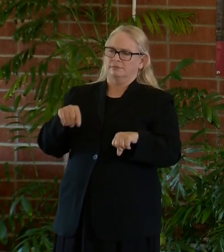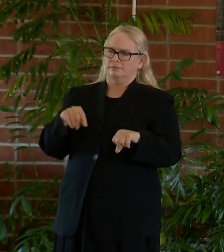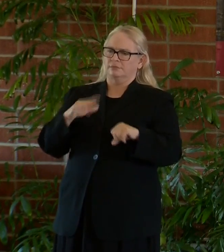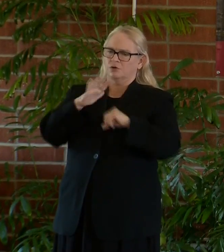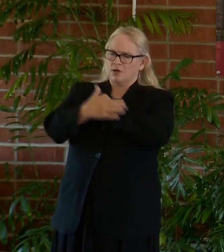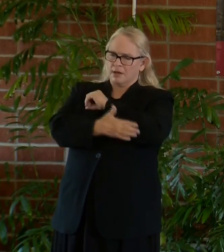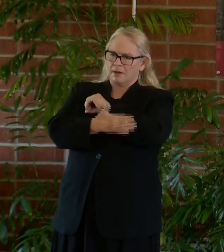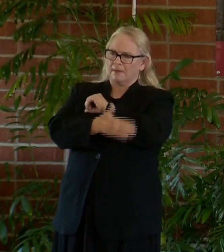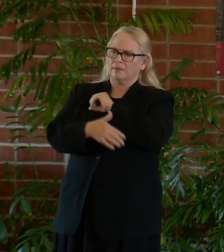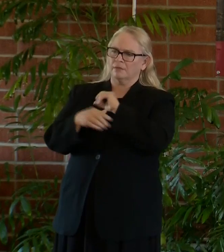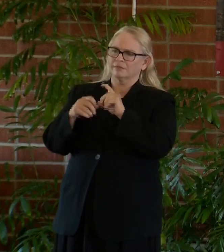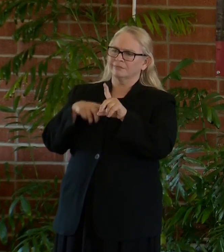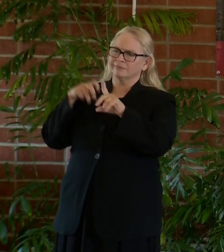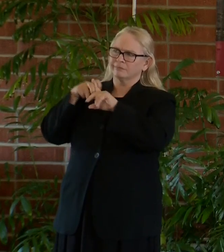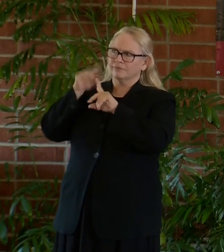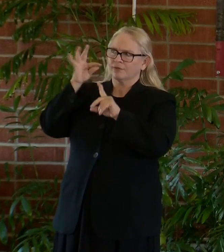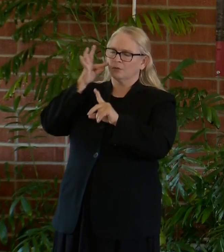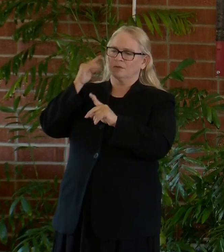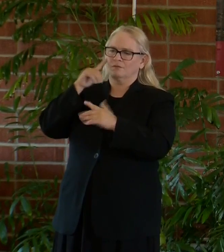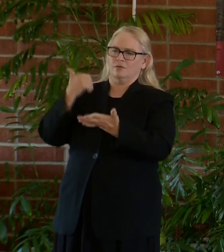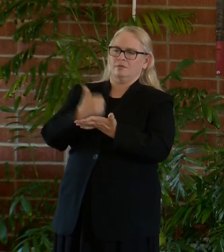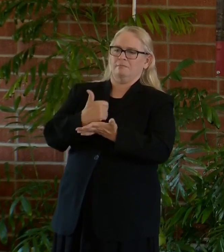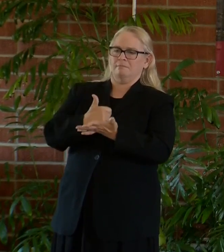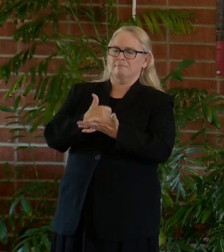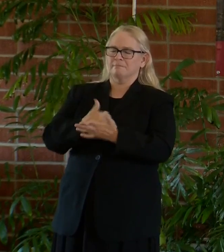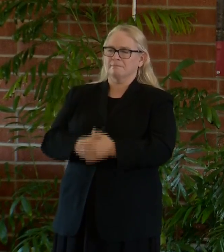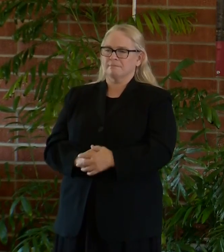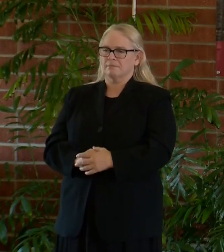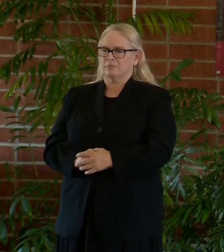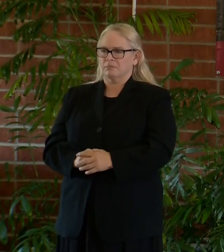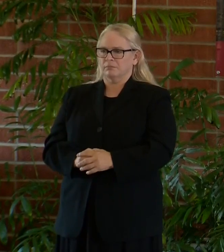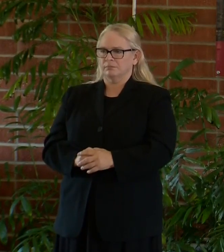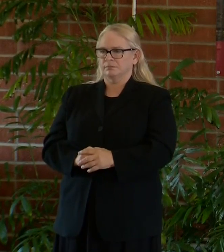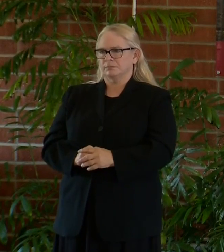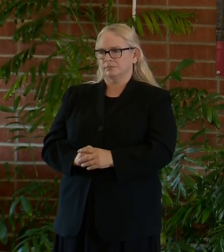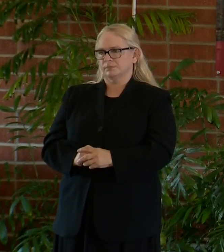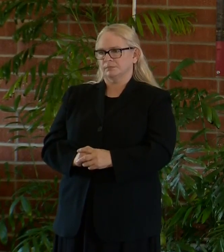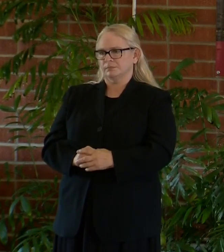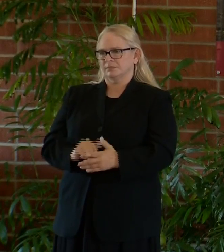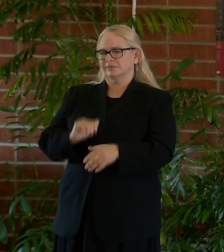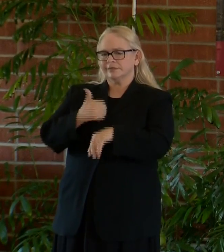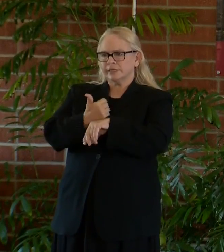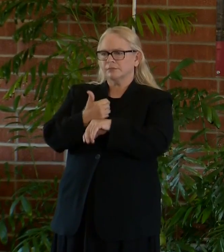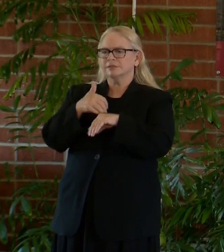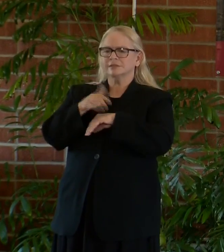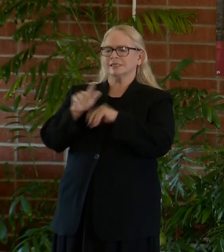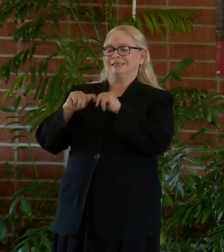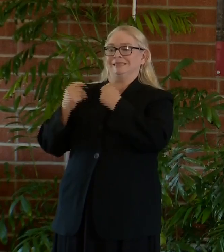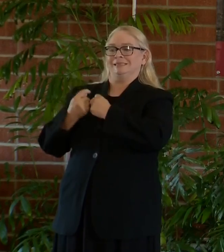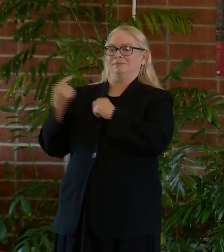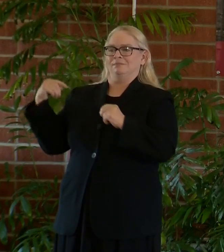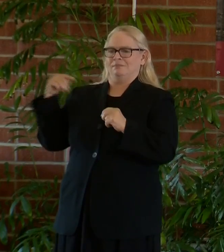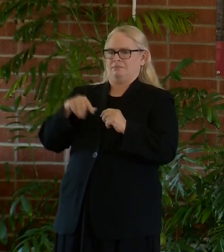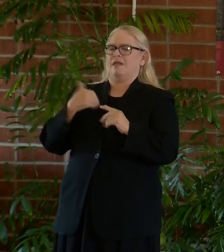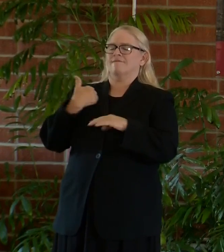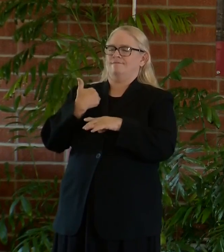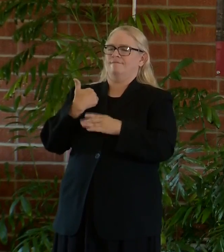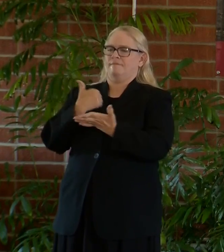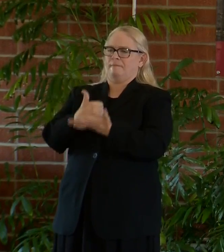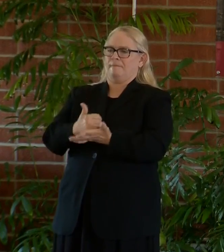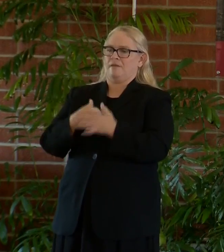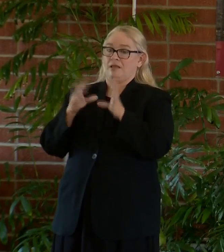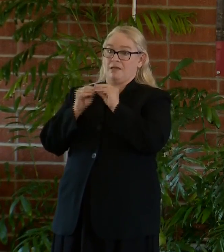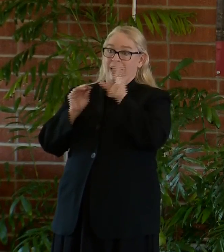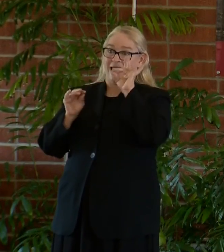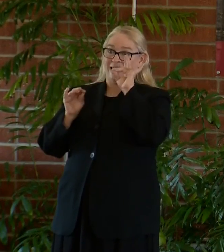Defense ICU healthcare teams. We now have 5 of the 8 teams. Those are the 190